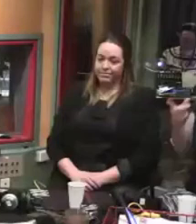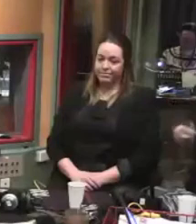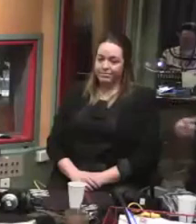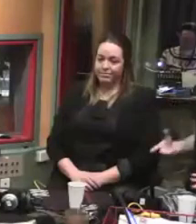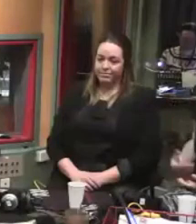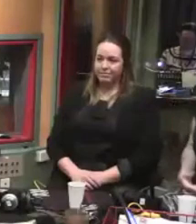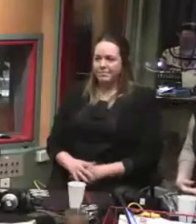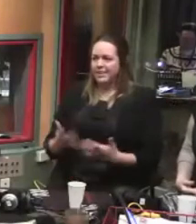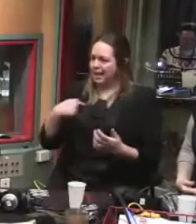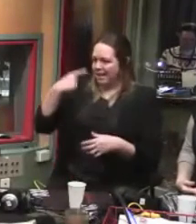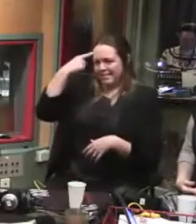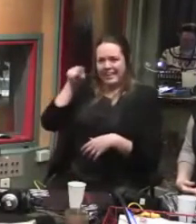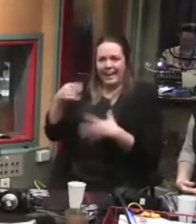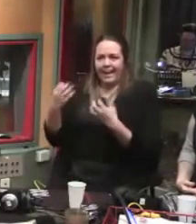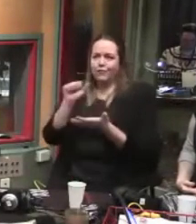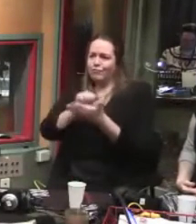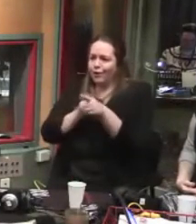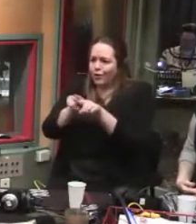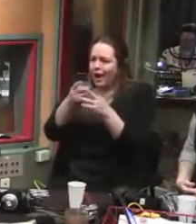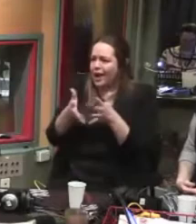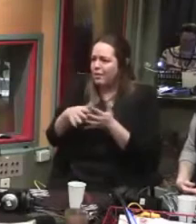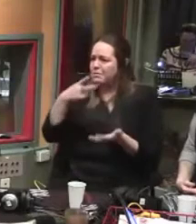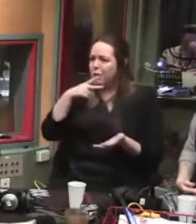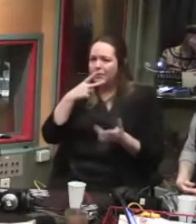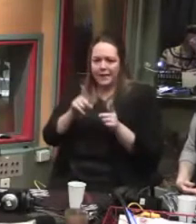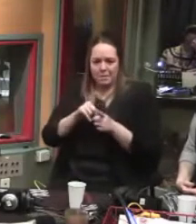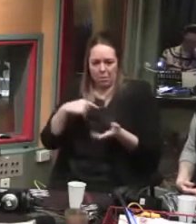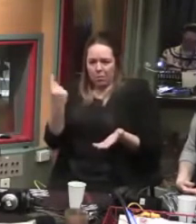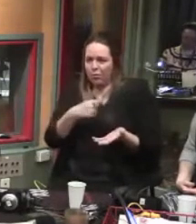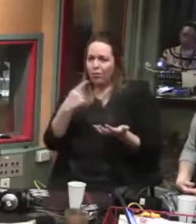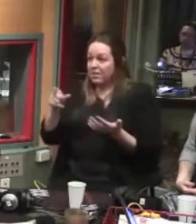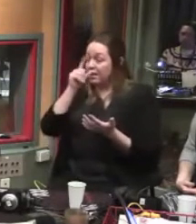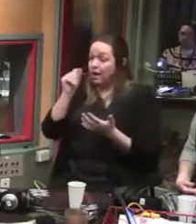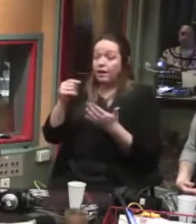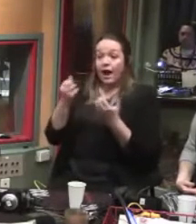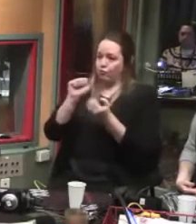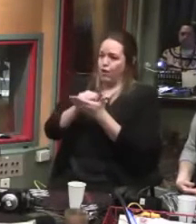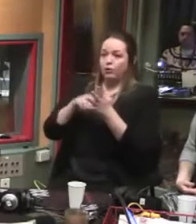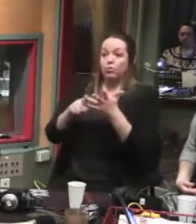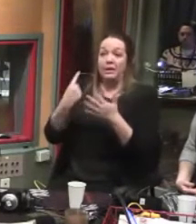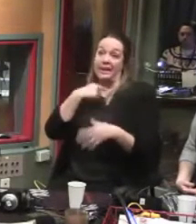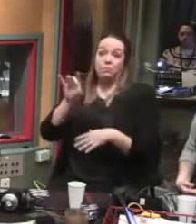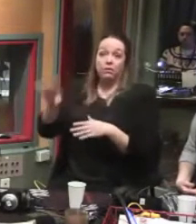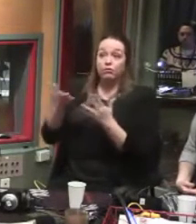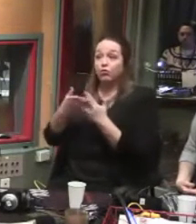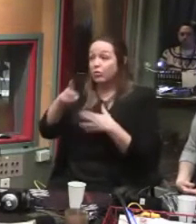to learn how to smoke and potentially kill himself as anyone